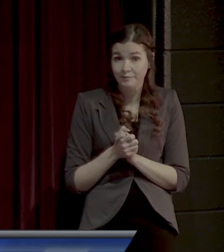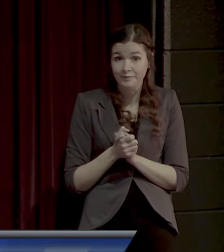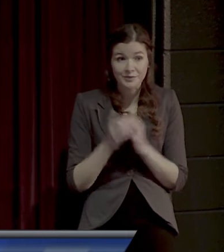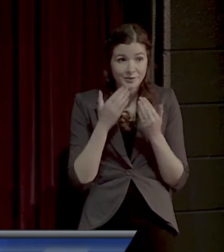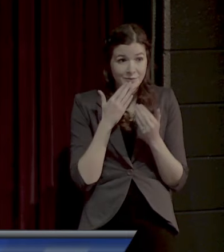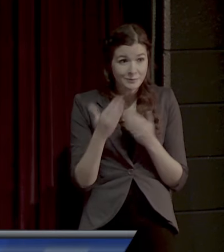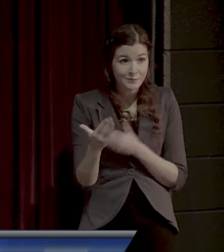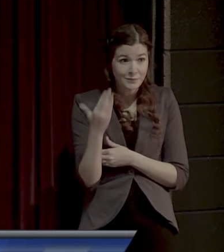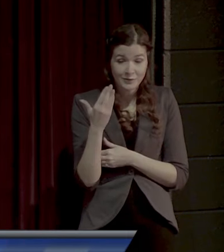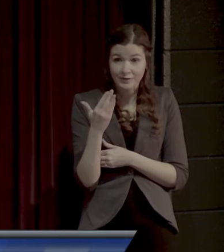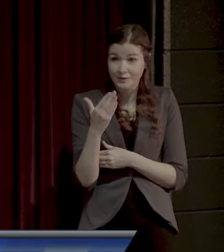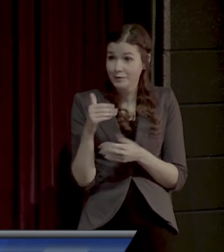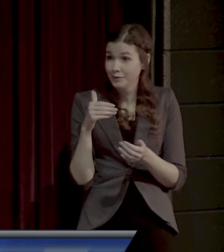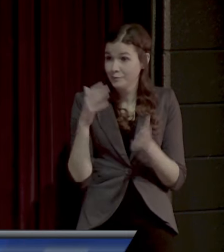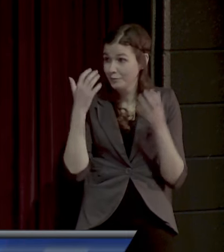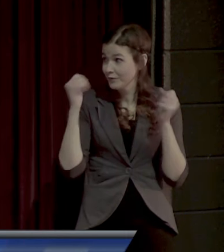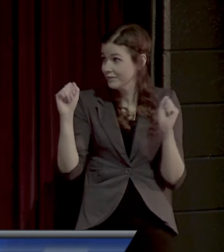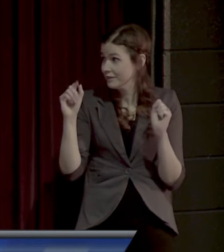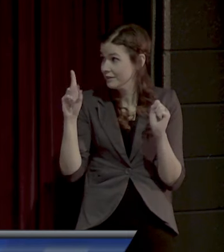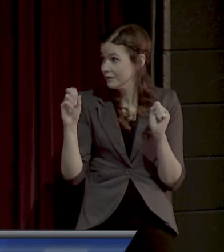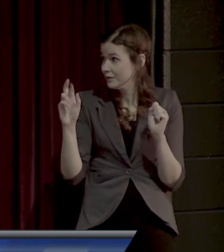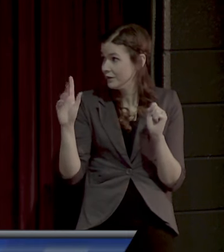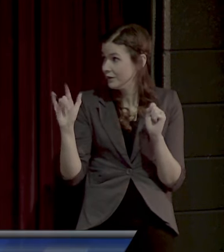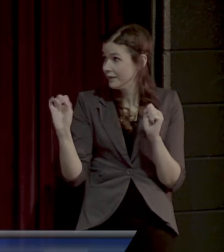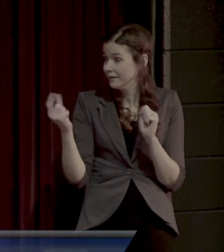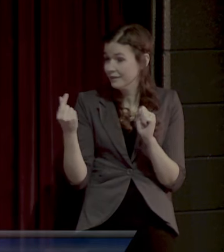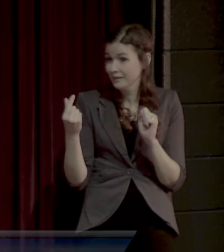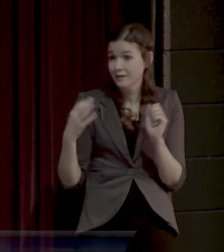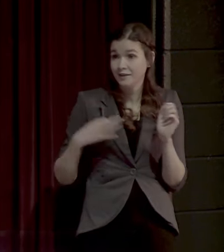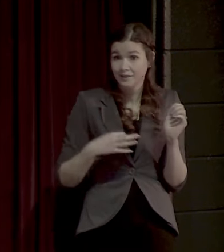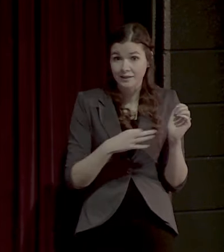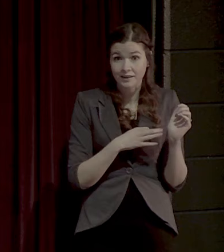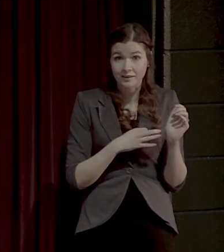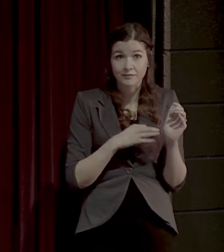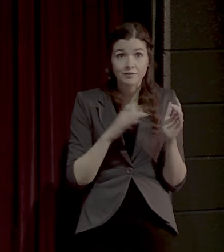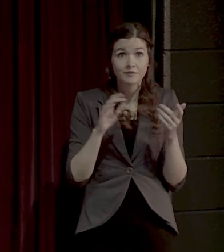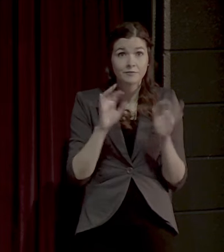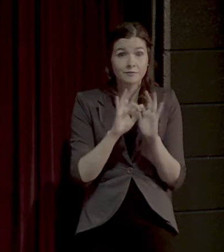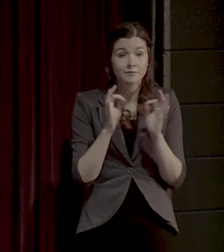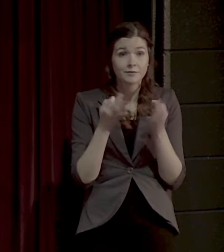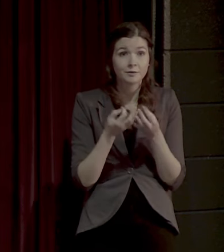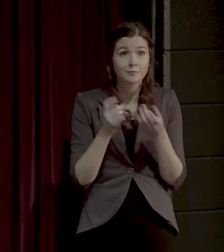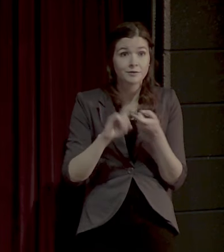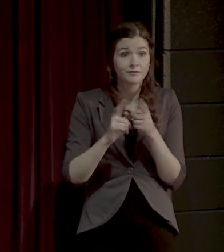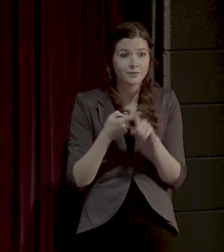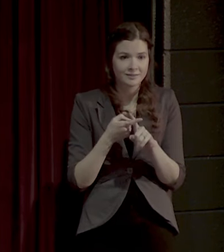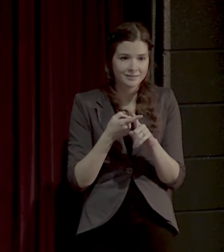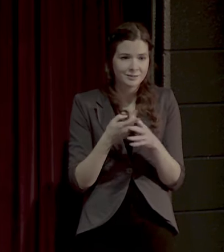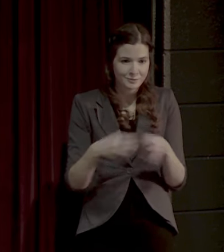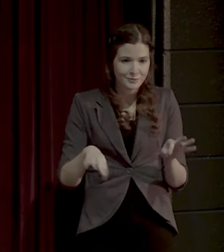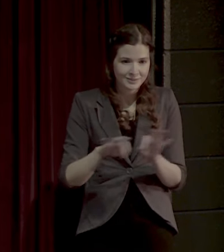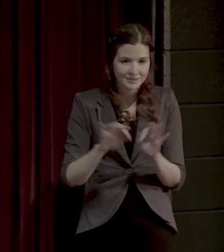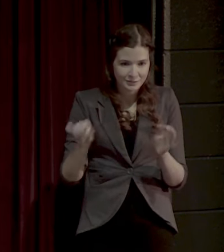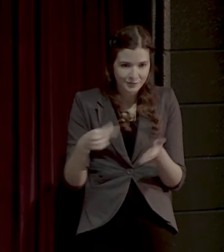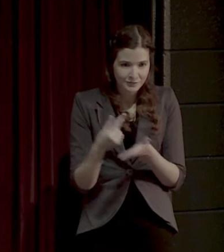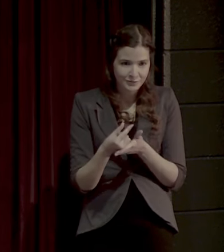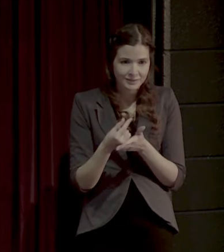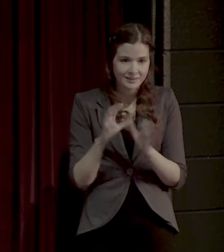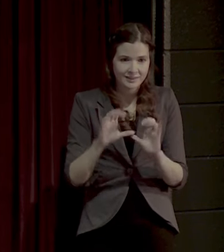Good morning, President Darling, faculty, staff, family, friends, and most importantly, graduates of the class